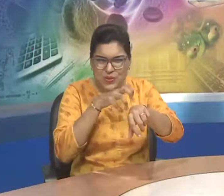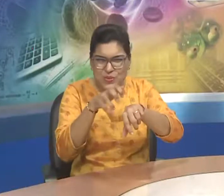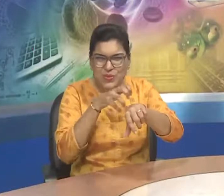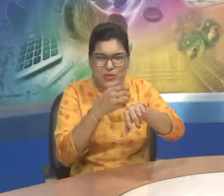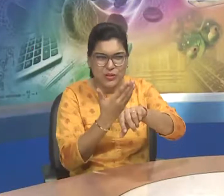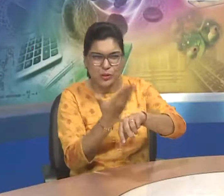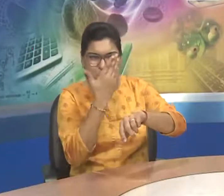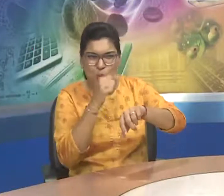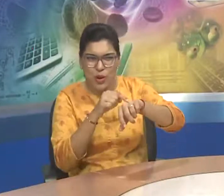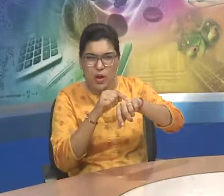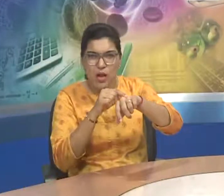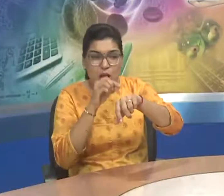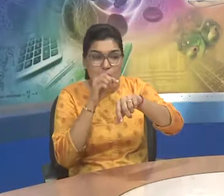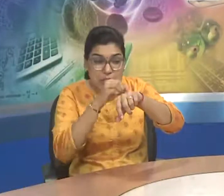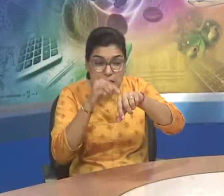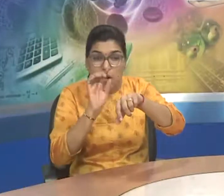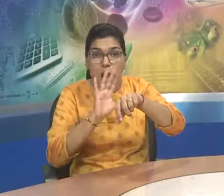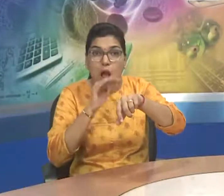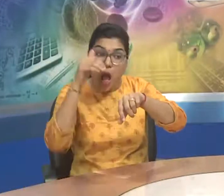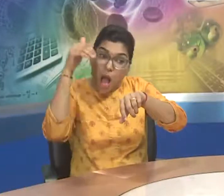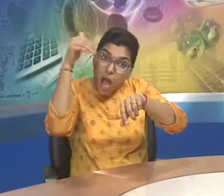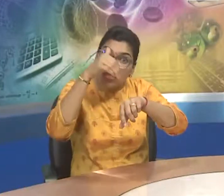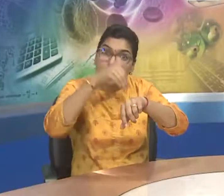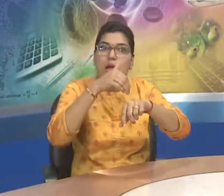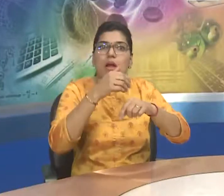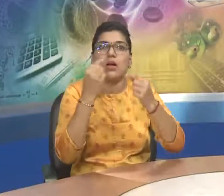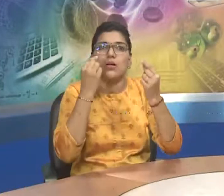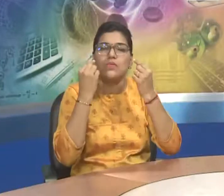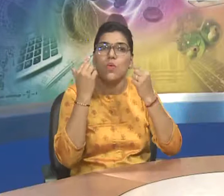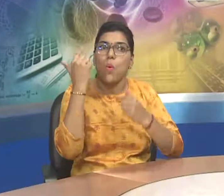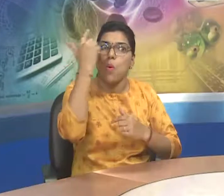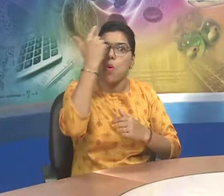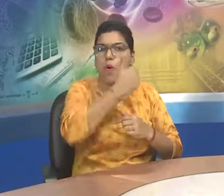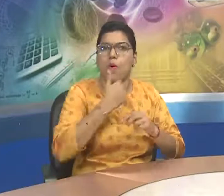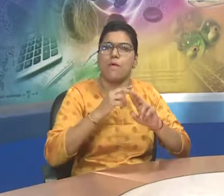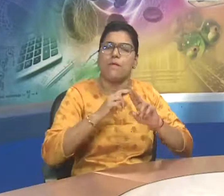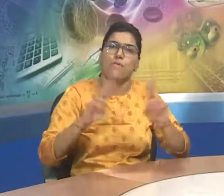spectemia which spread to rest of his face.